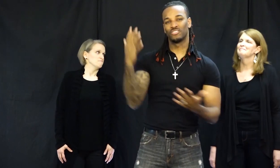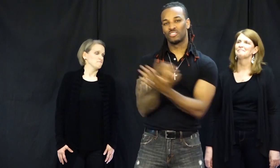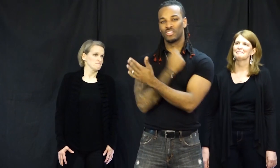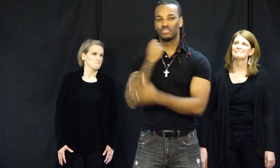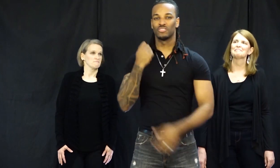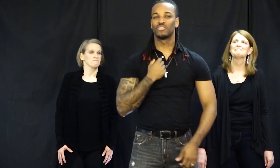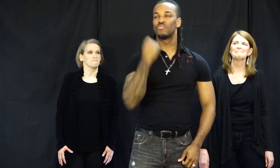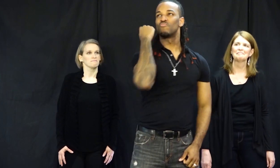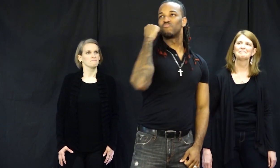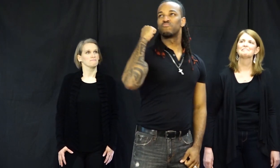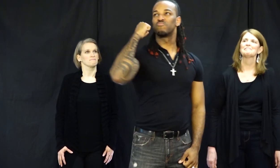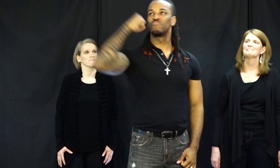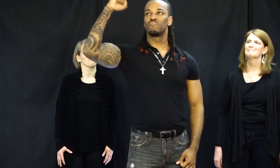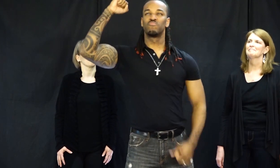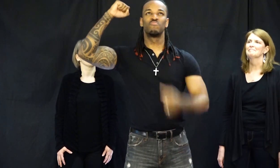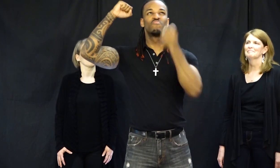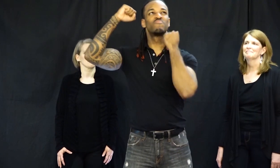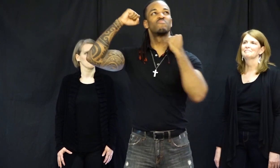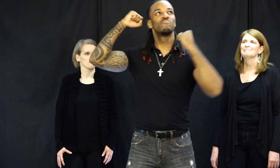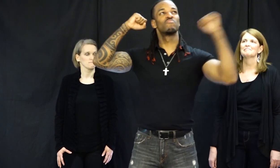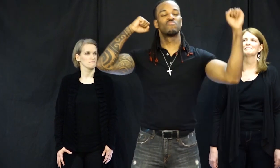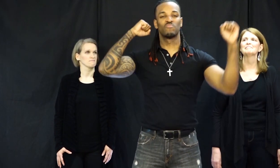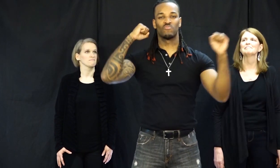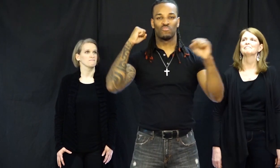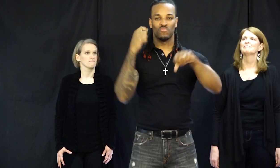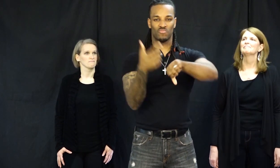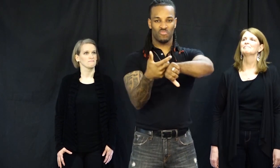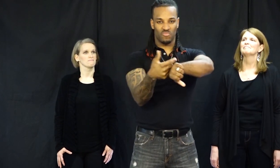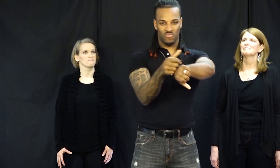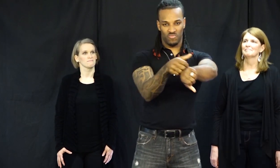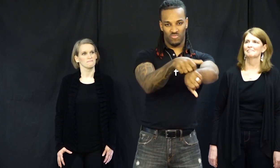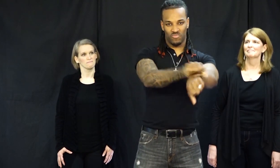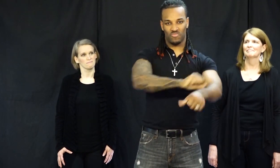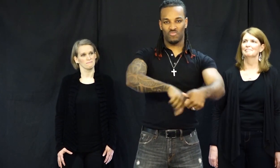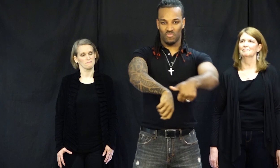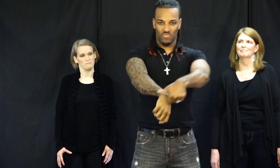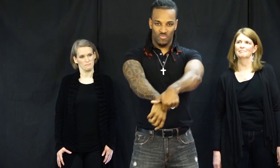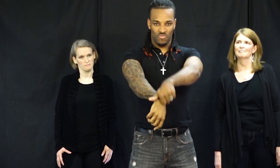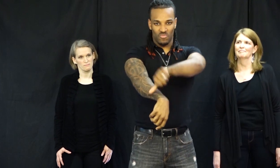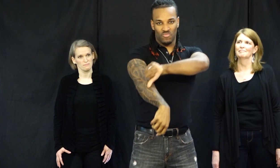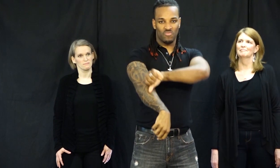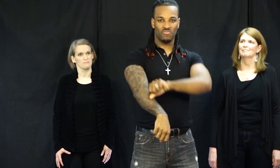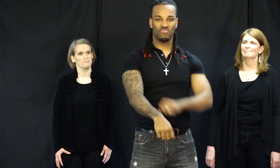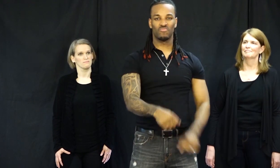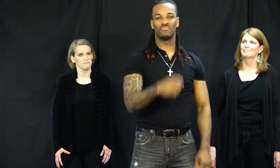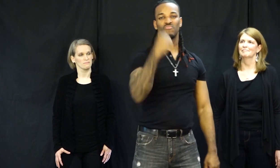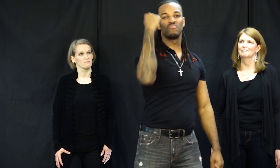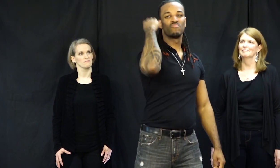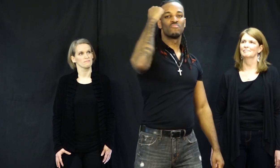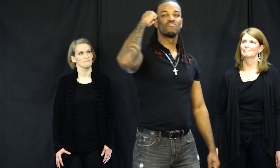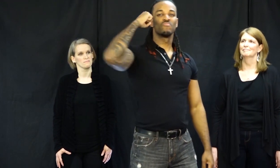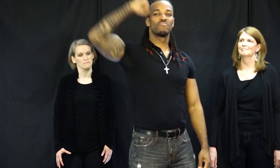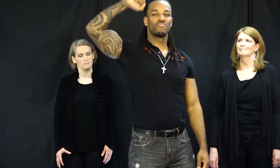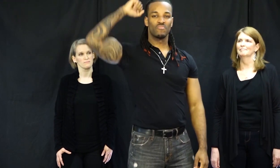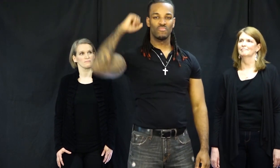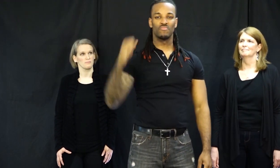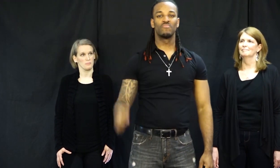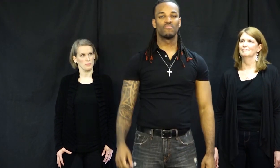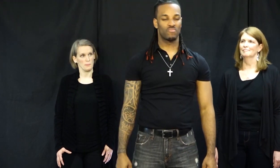shot. We gonna rise up, rise up. It's time to take a shot. Rise up, rise up. It's time to take a shot. Rise up. It's time to take a